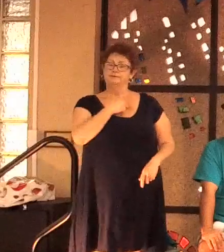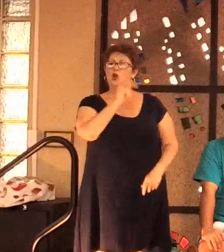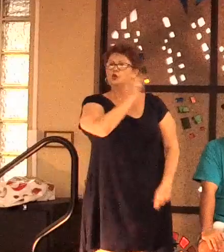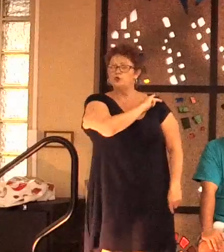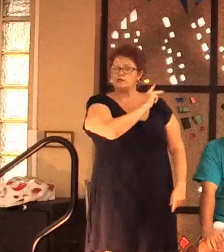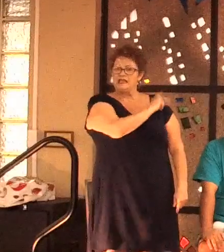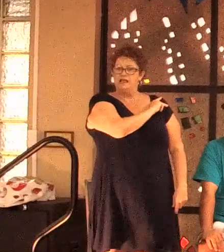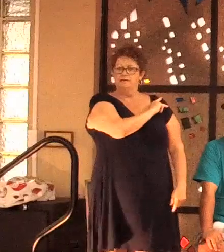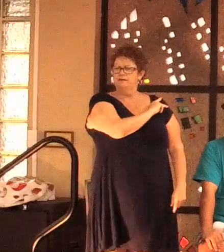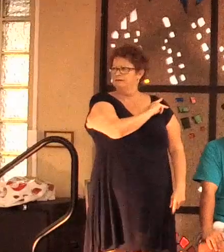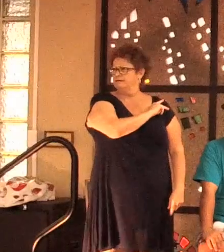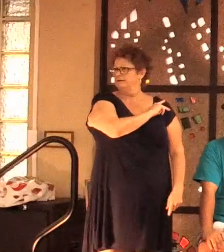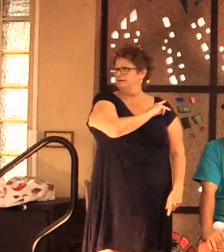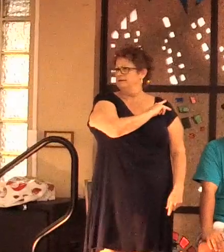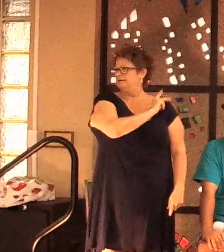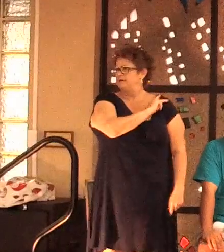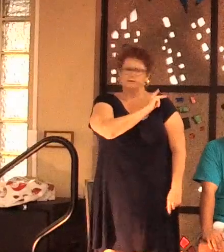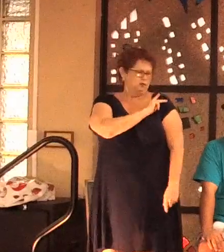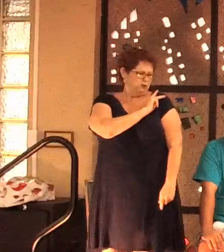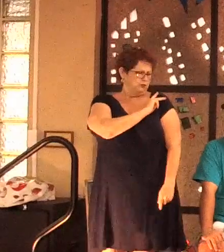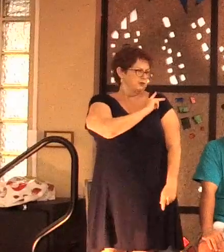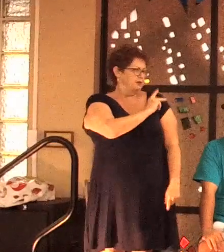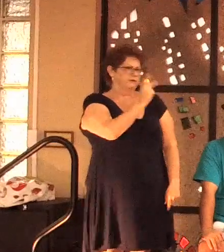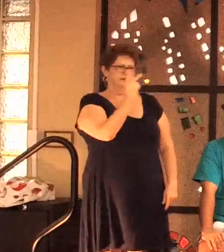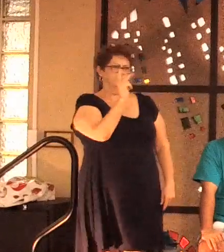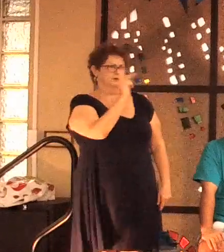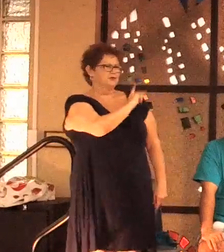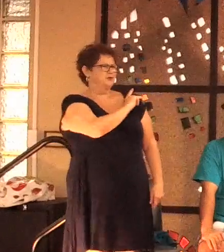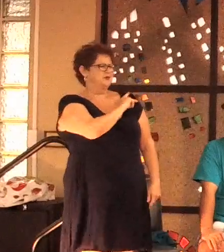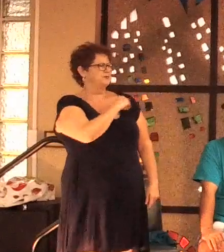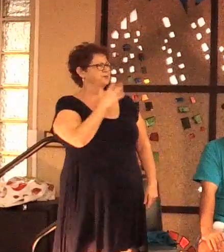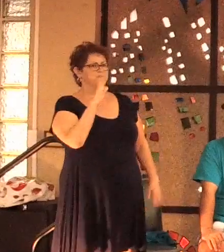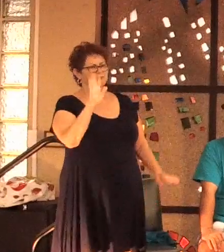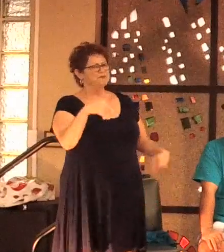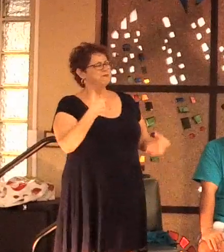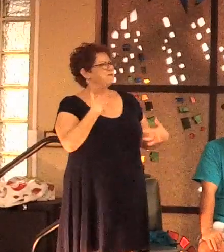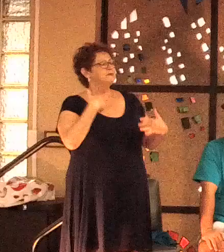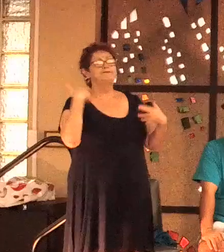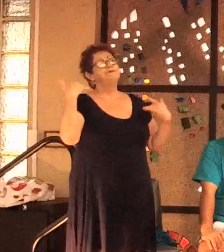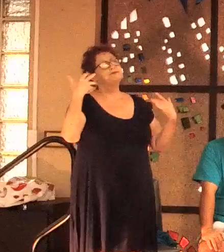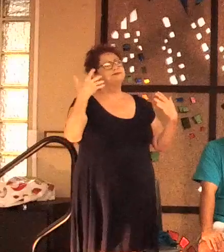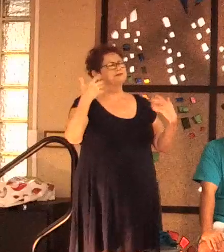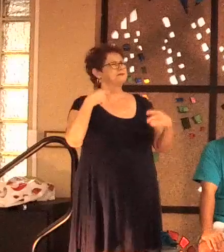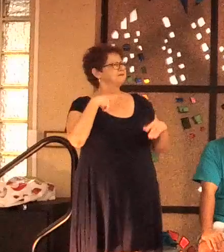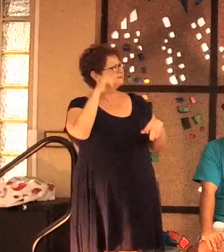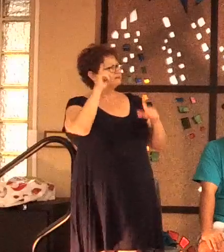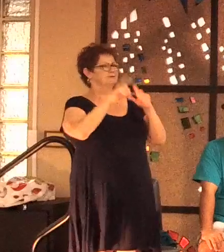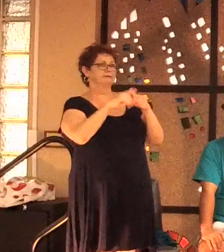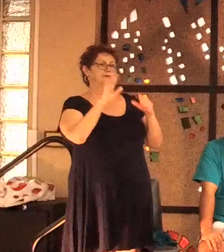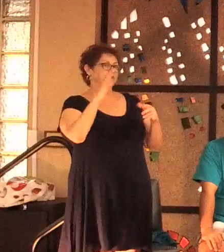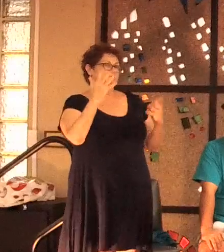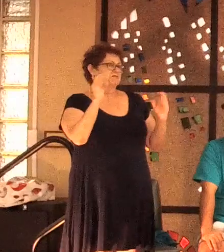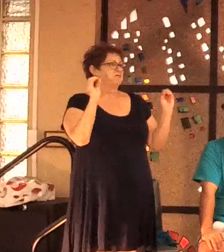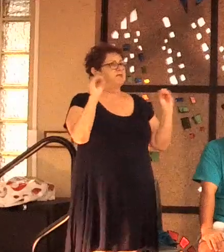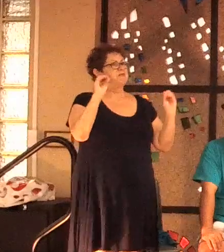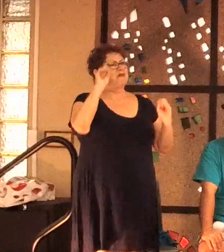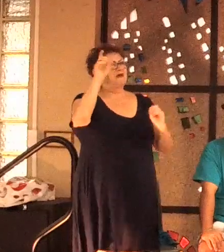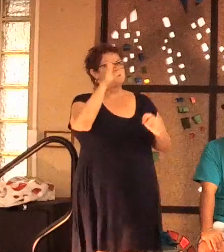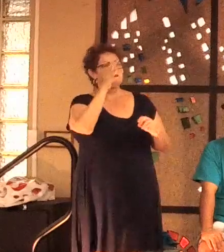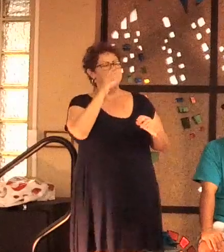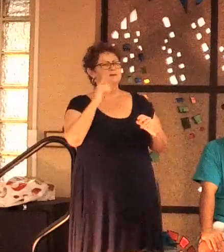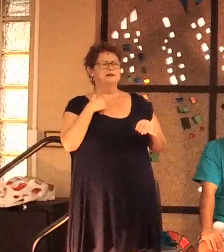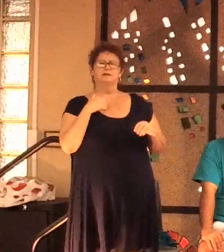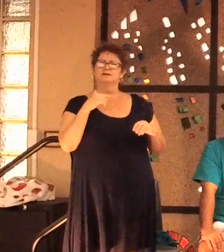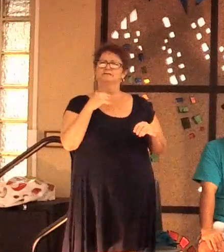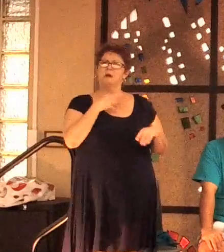Sandy, and then my name starts with Susie, but they gave me a K name sign. I thought, okay, I went through life without that, and one